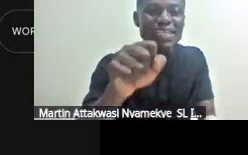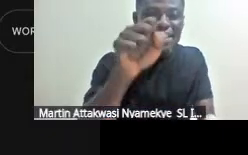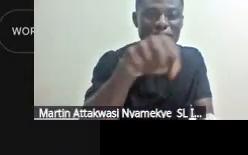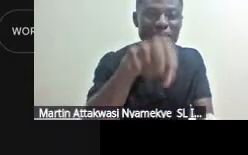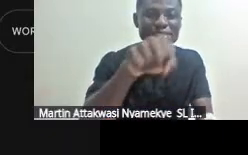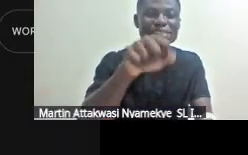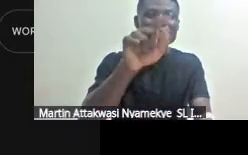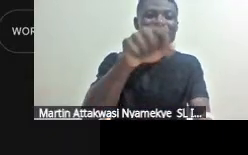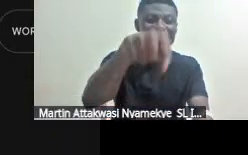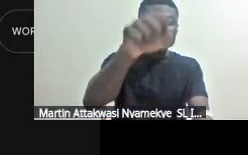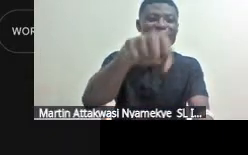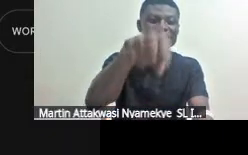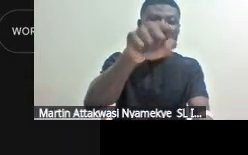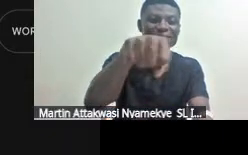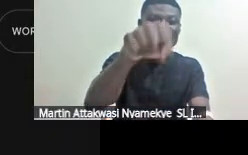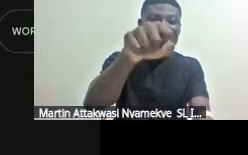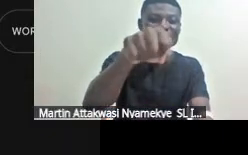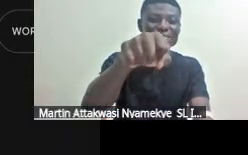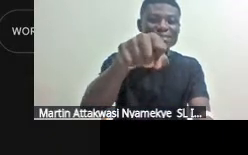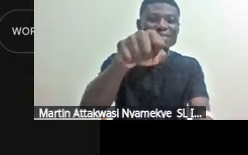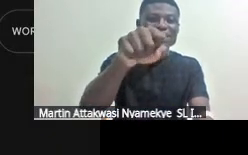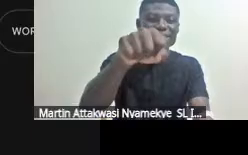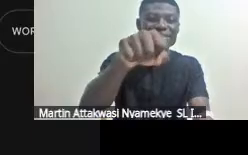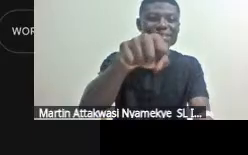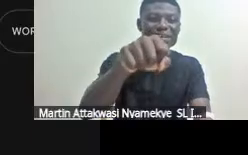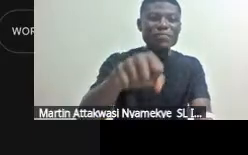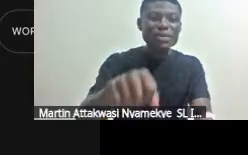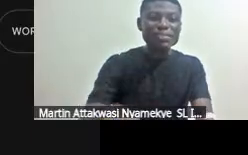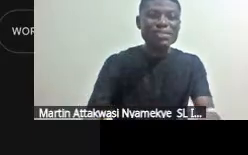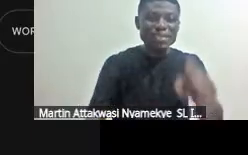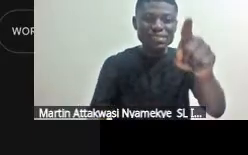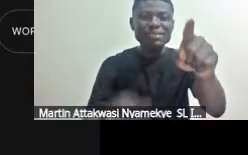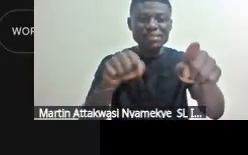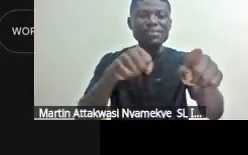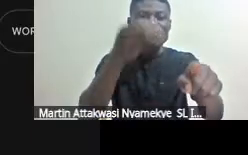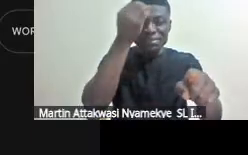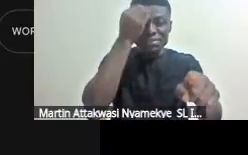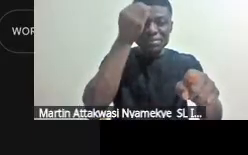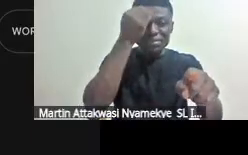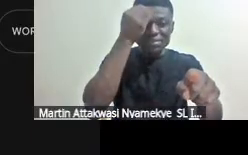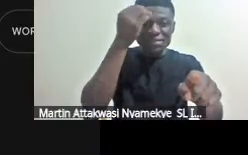Yes, he's a deaf person. Yes, yes, he's a deaf person. Yes.